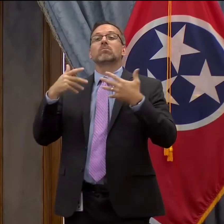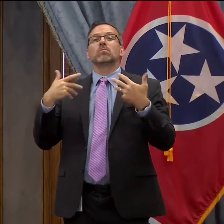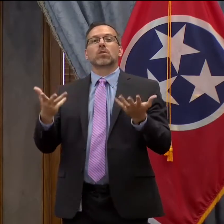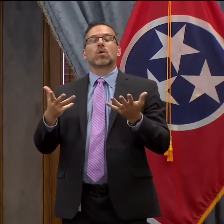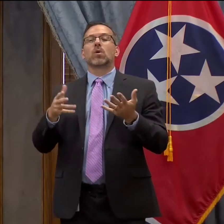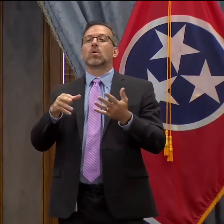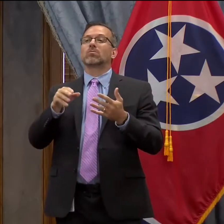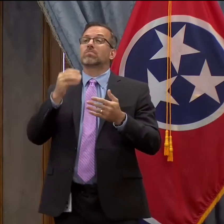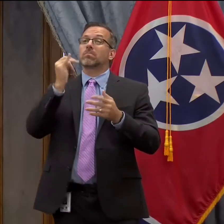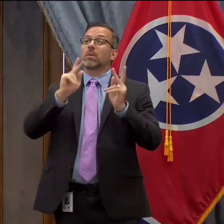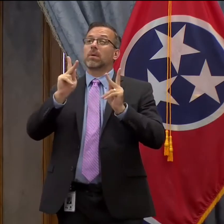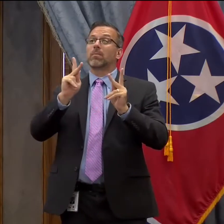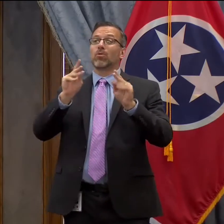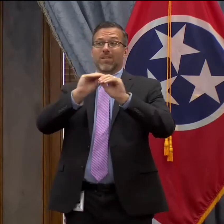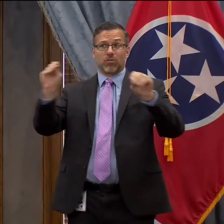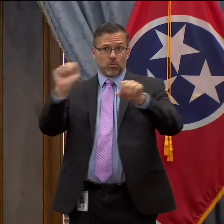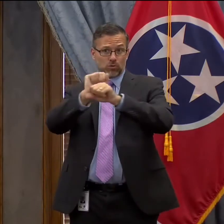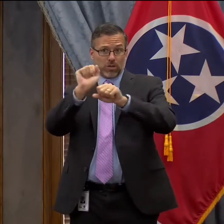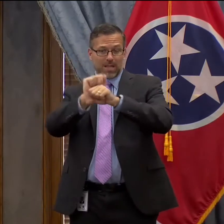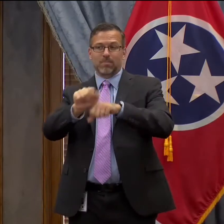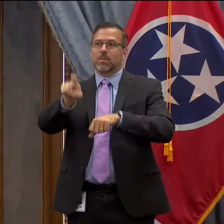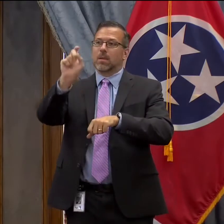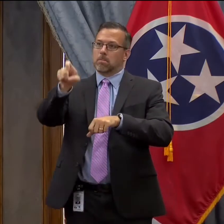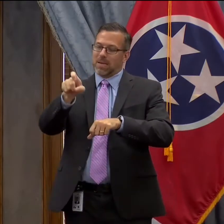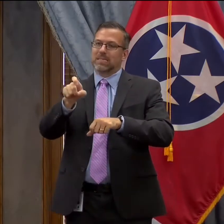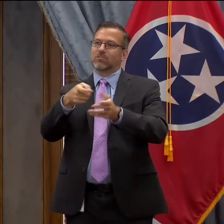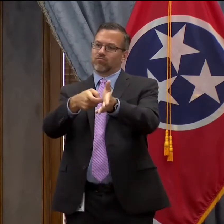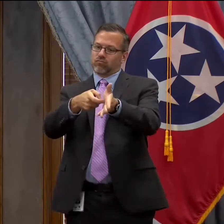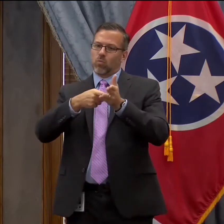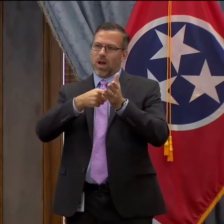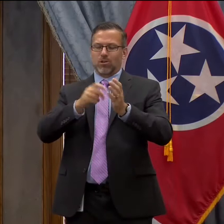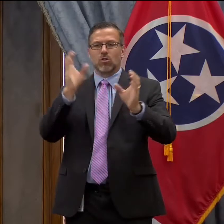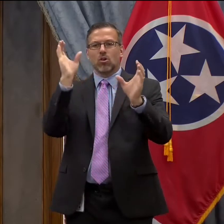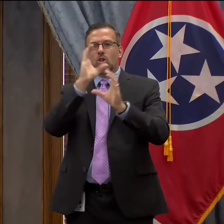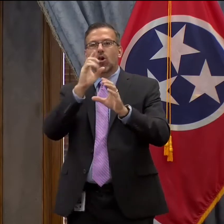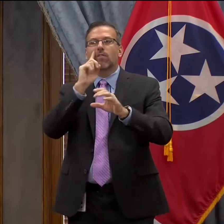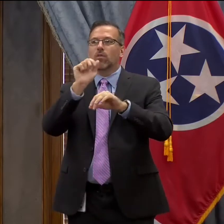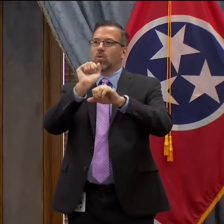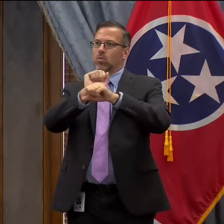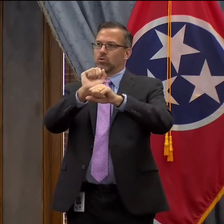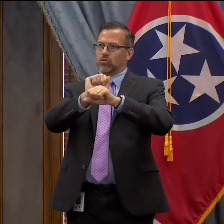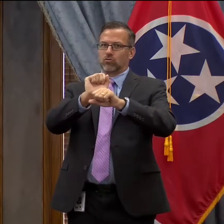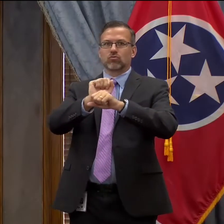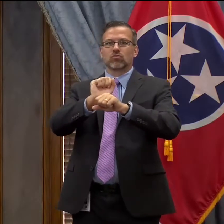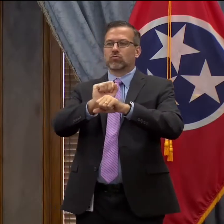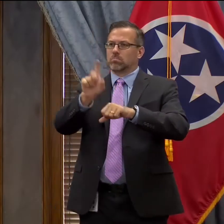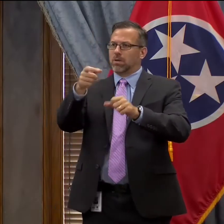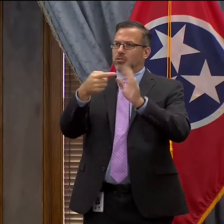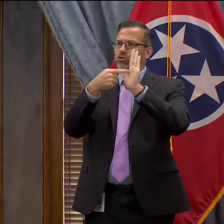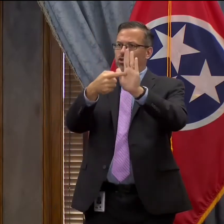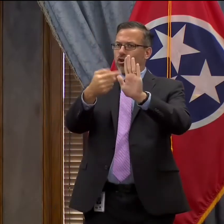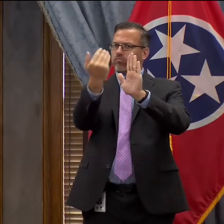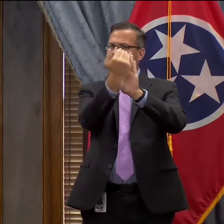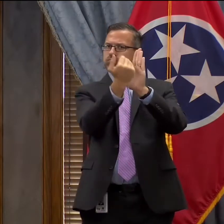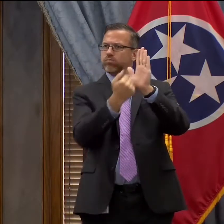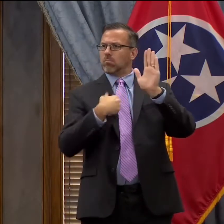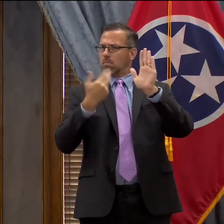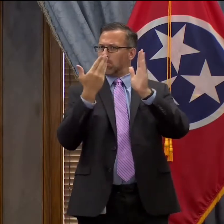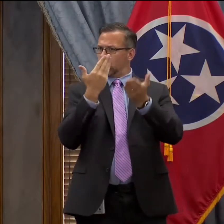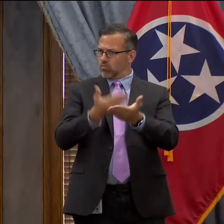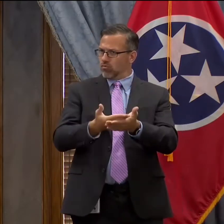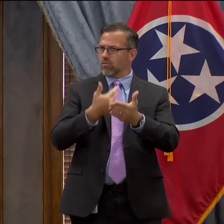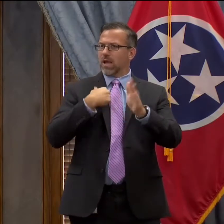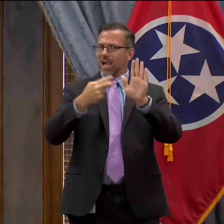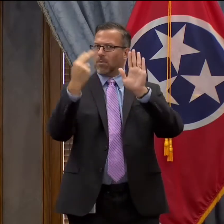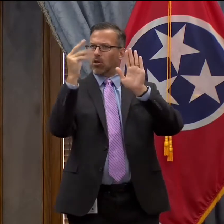search requirements will be certain that folks access the short-term benefit available, but also pursue the